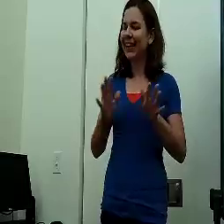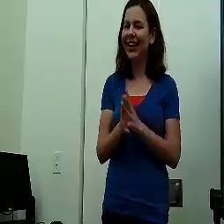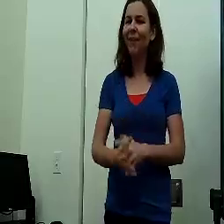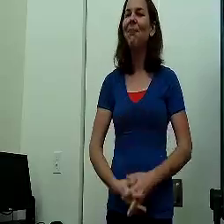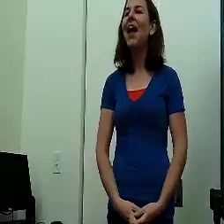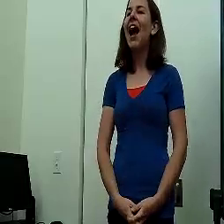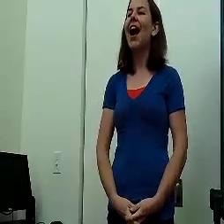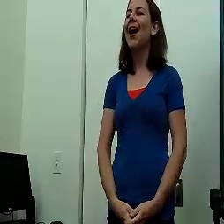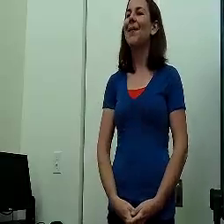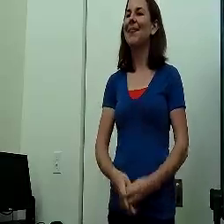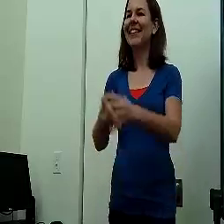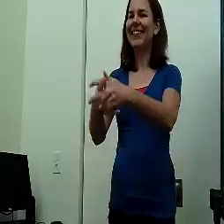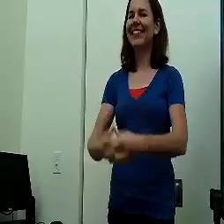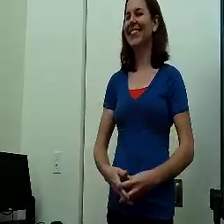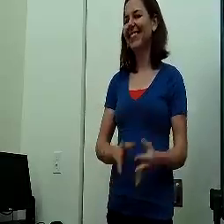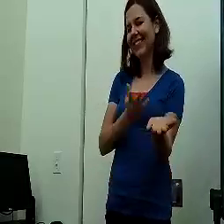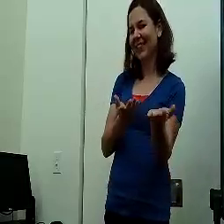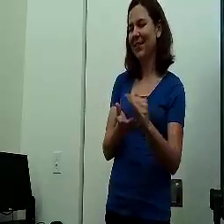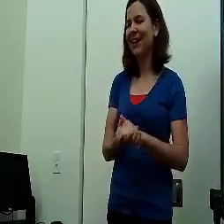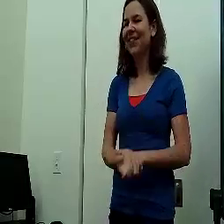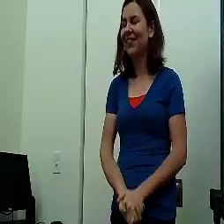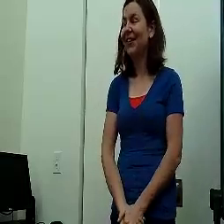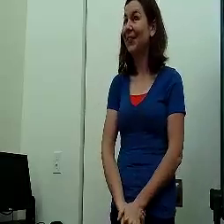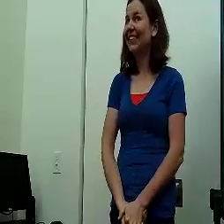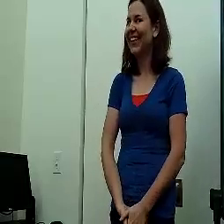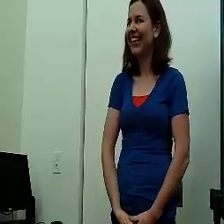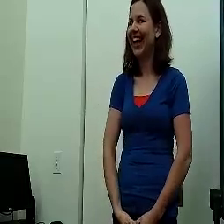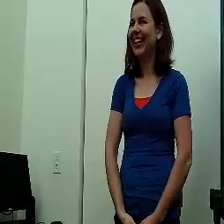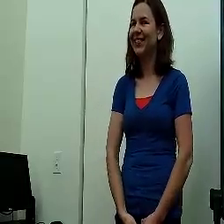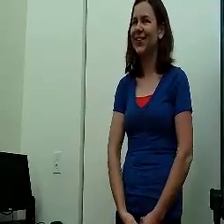you know. Just for the benefit of those watching on YouTube.